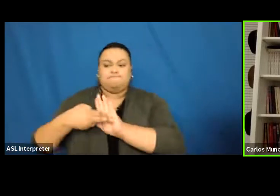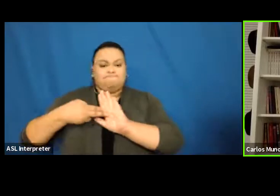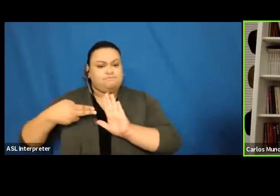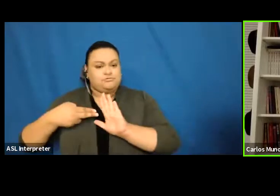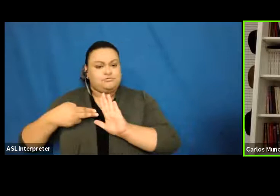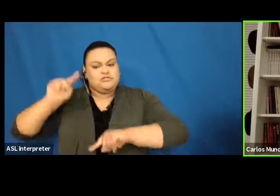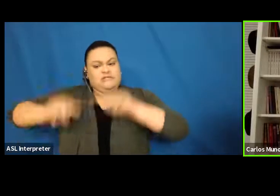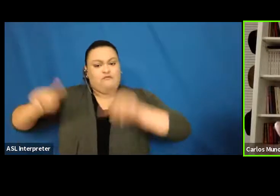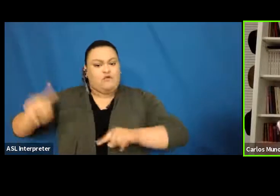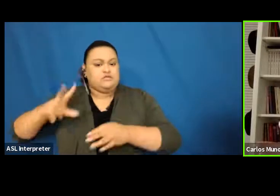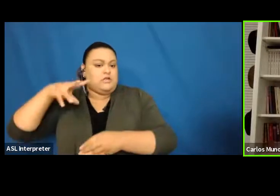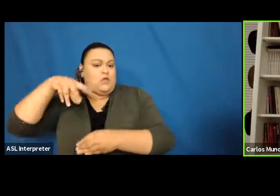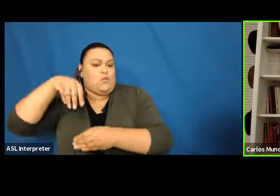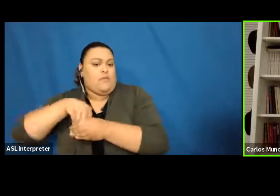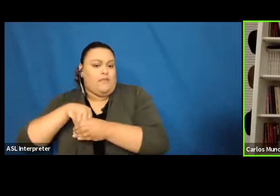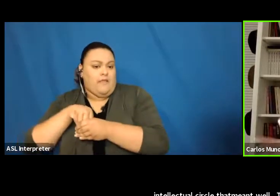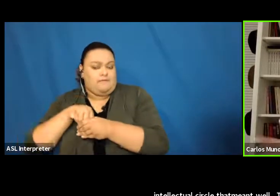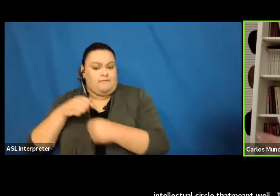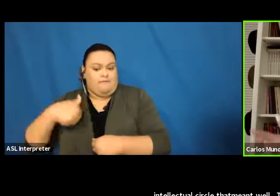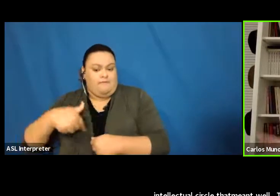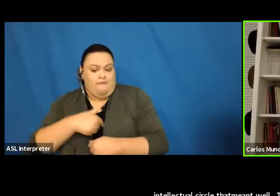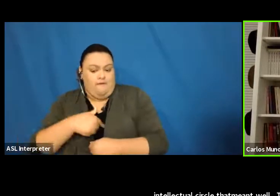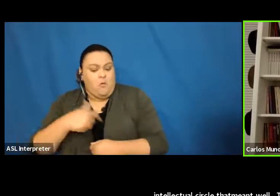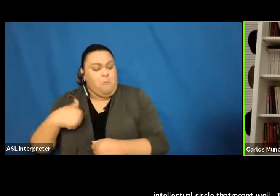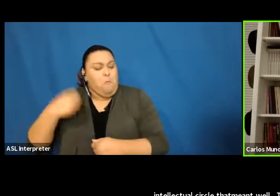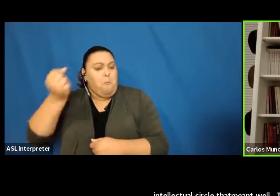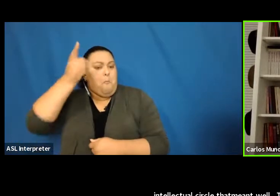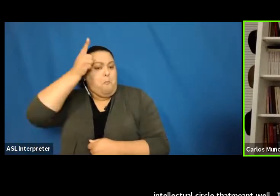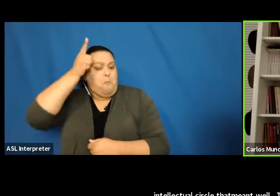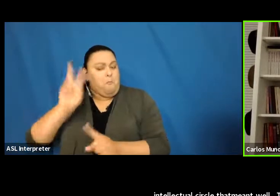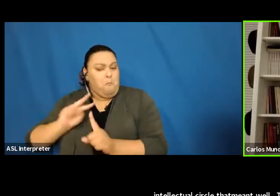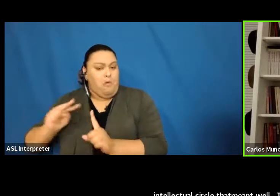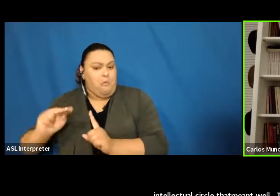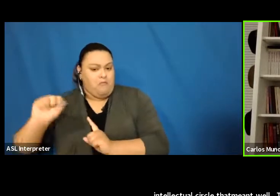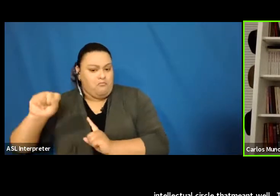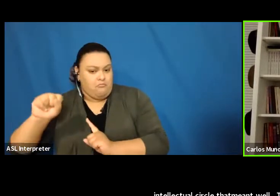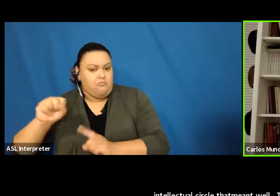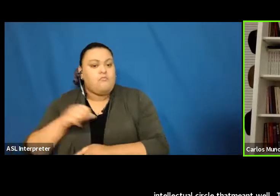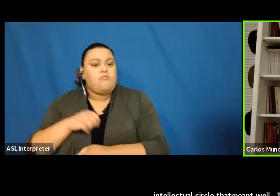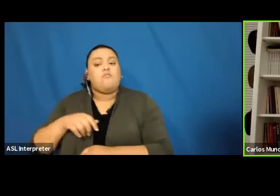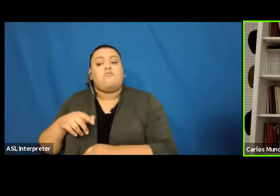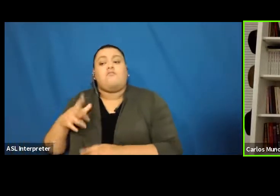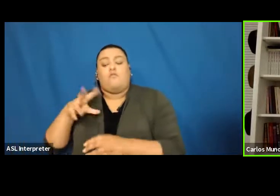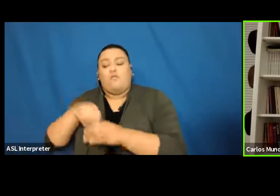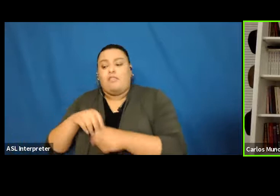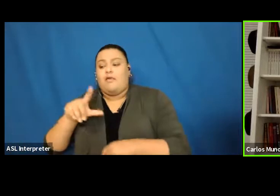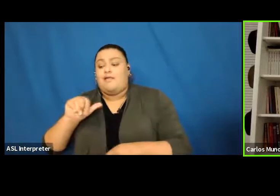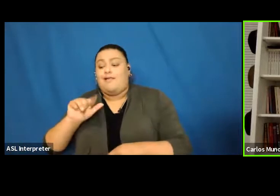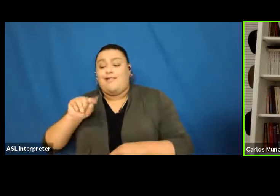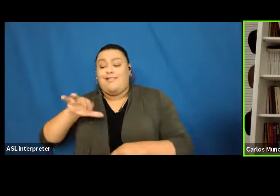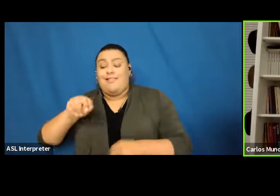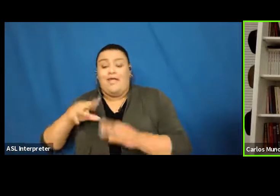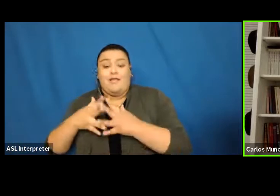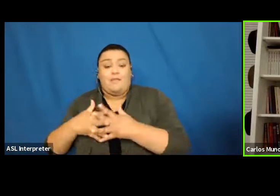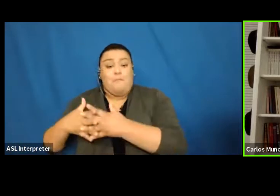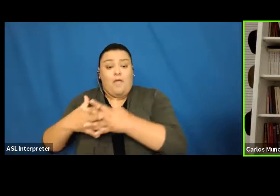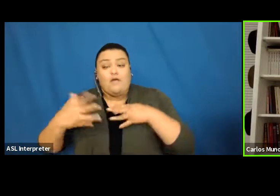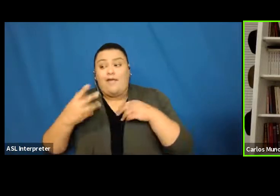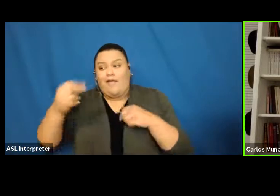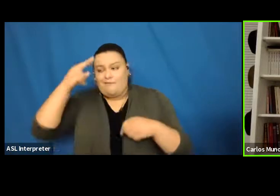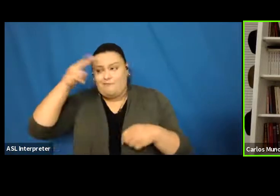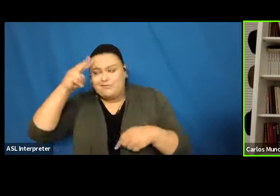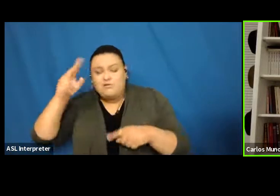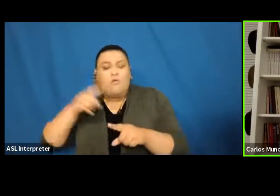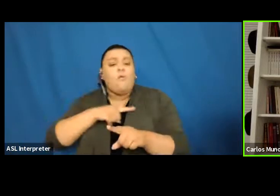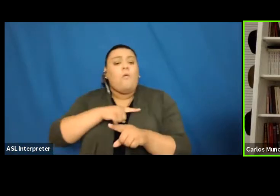exists within us, within our Latino and Latinas, you know, Latin Americans and Mexicans. I understand that, but you know, the